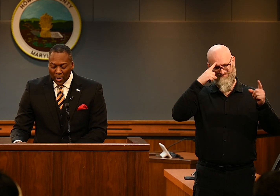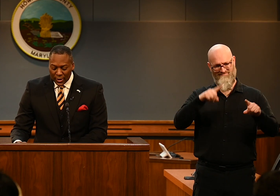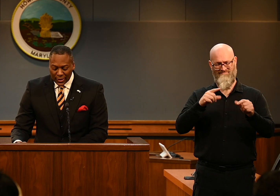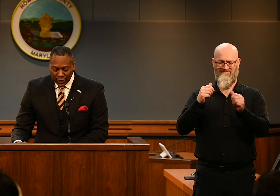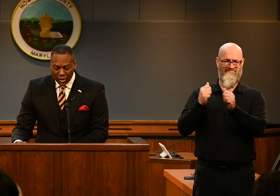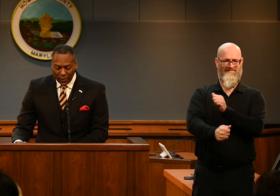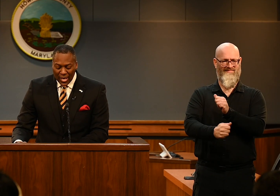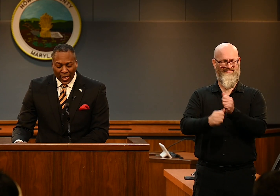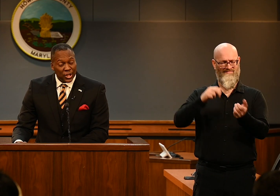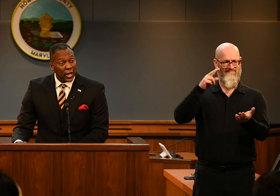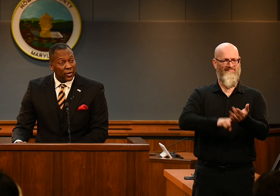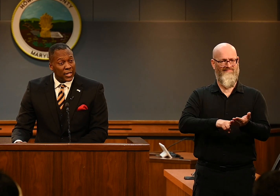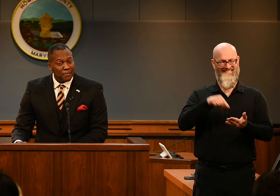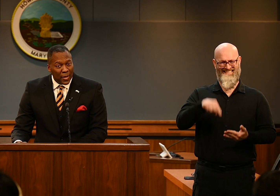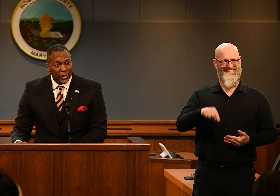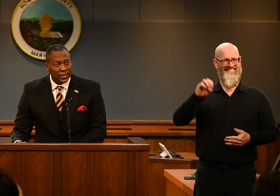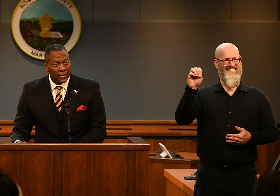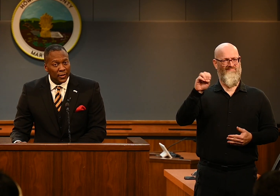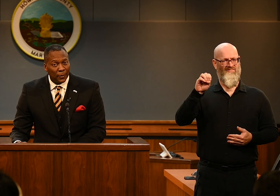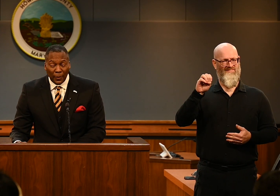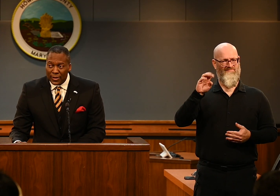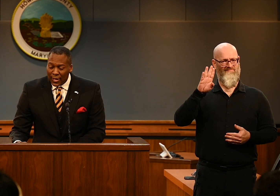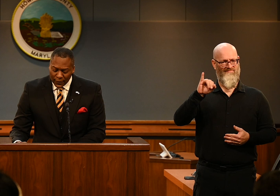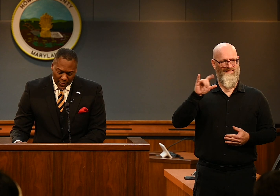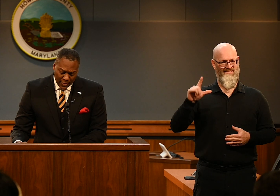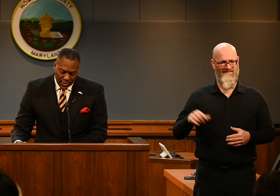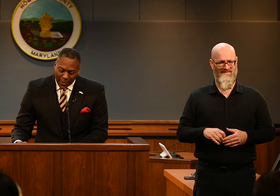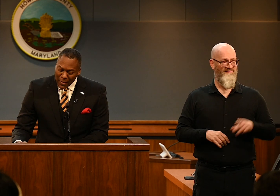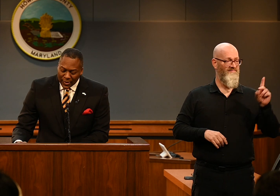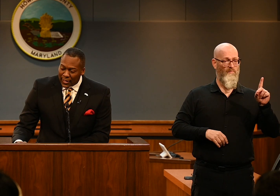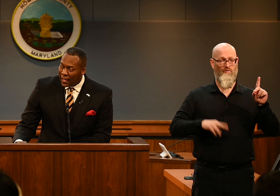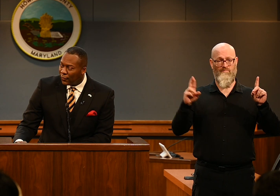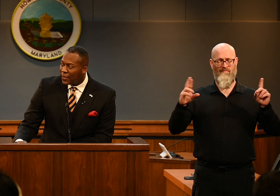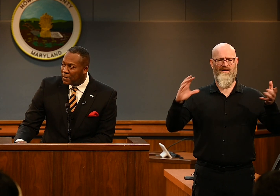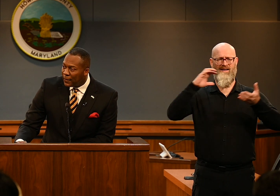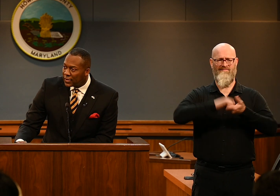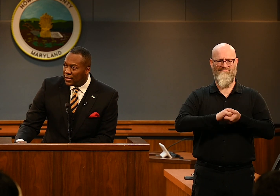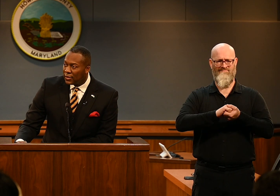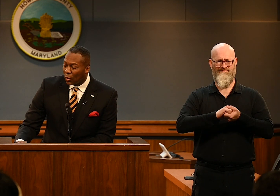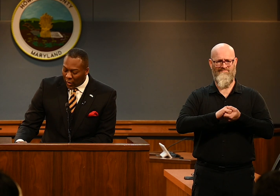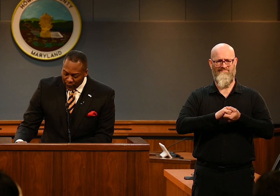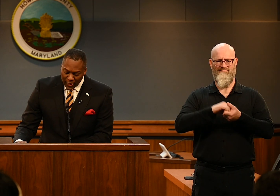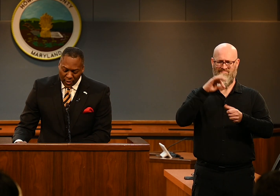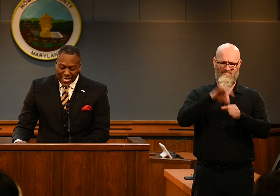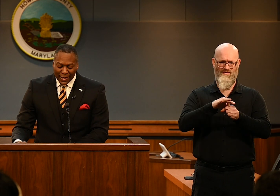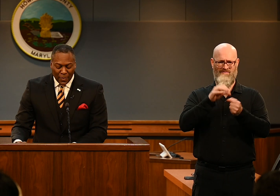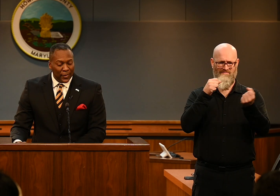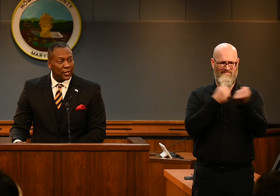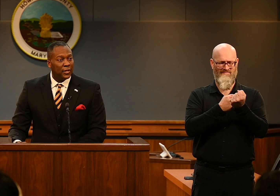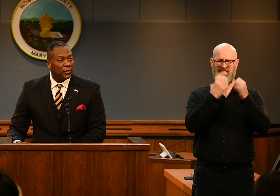demonstrating bipartisan leadership and a shared commitment to public safety, commitment to health, commitment to